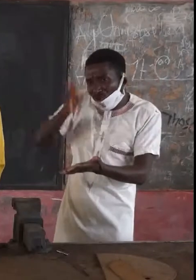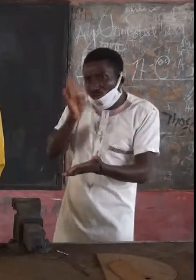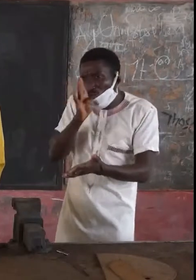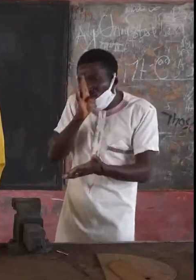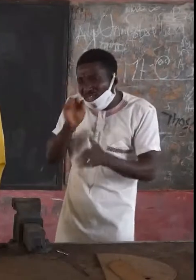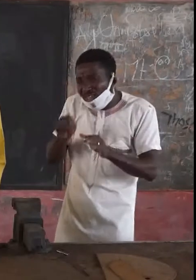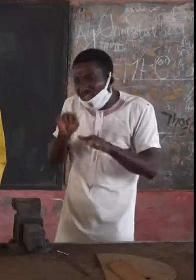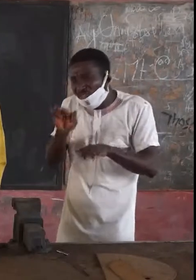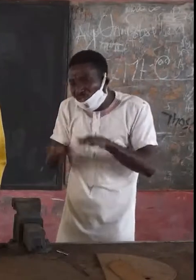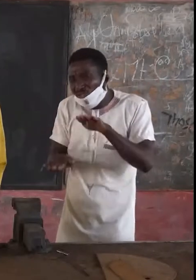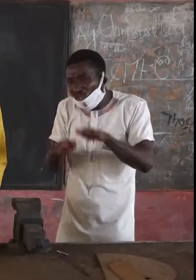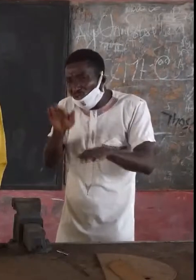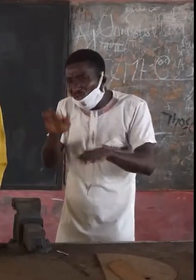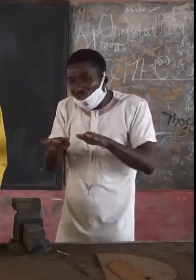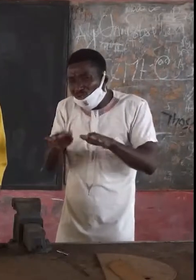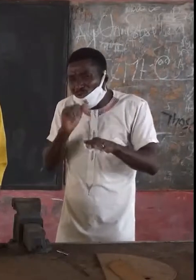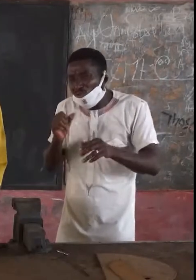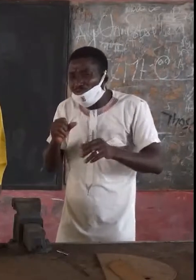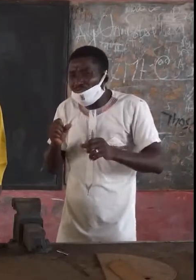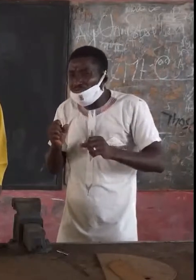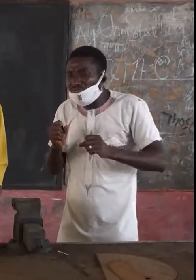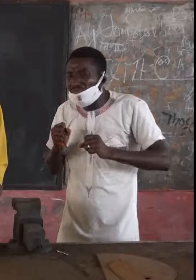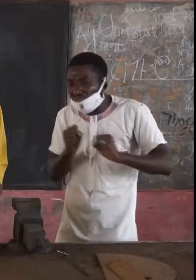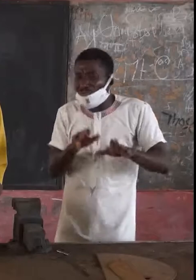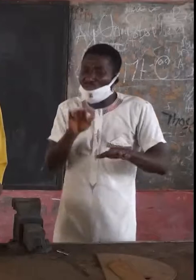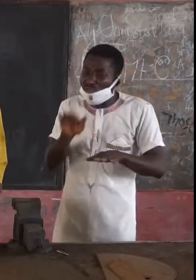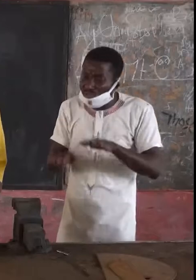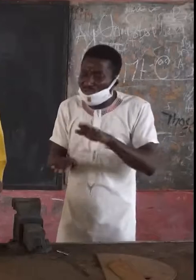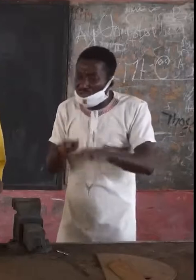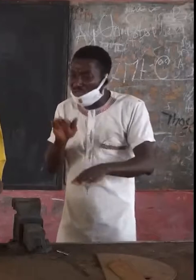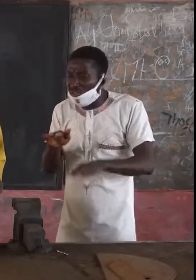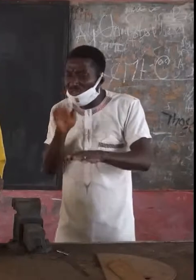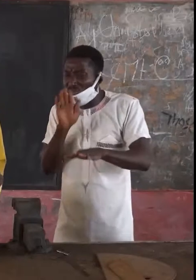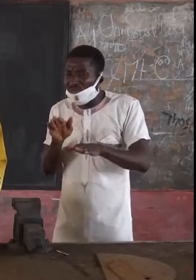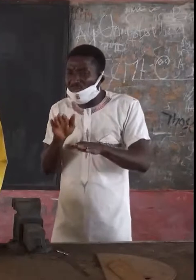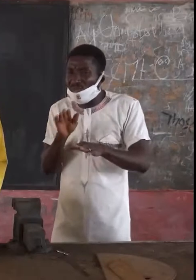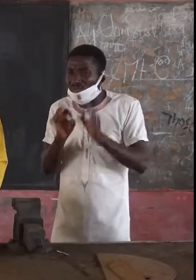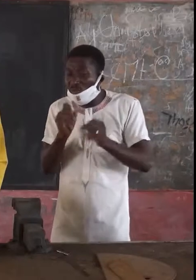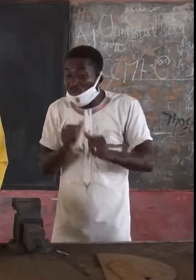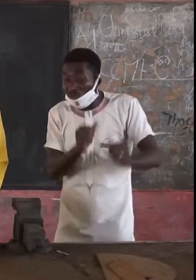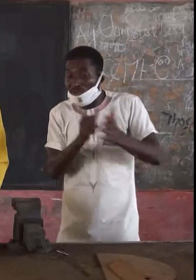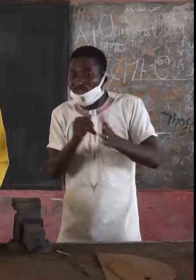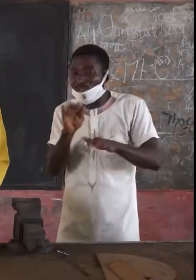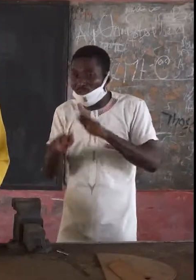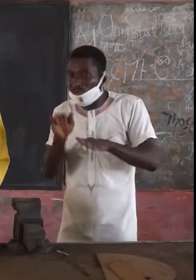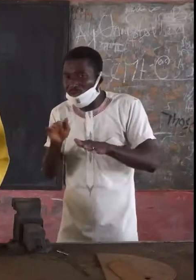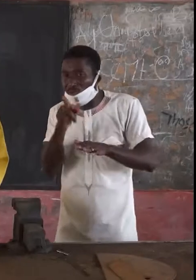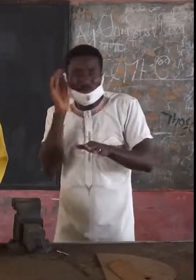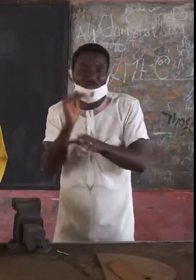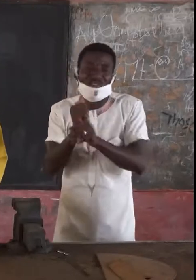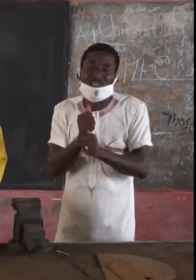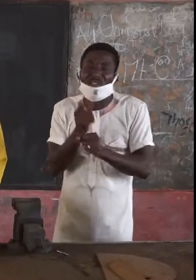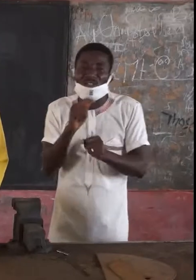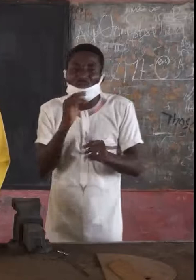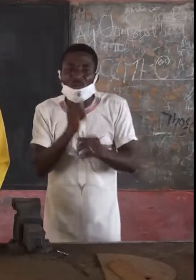a gentle force, not excessive force, depending on the size of the drill. If the size of the drill we use here is